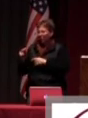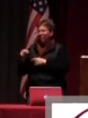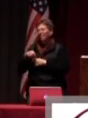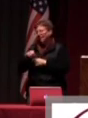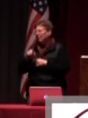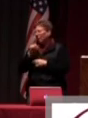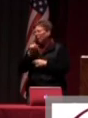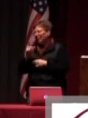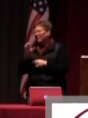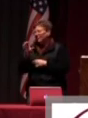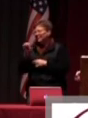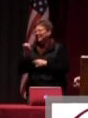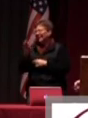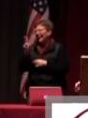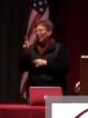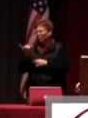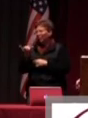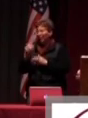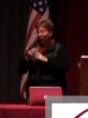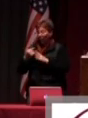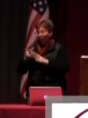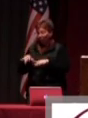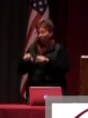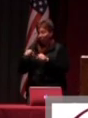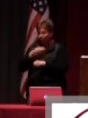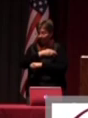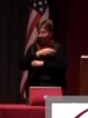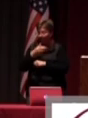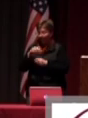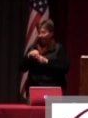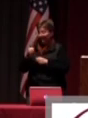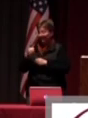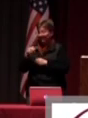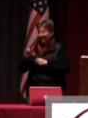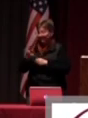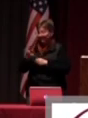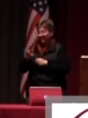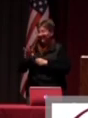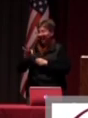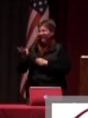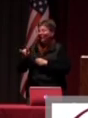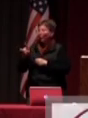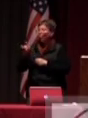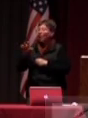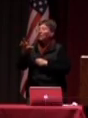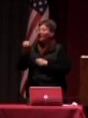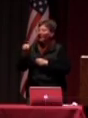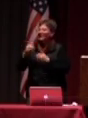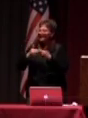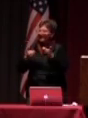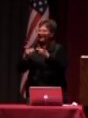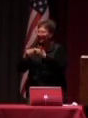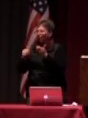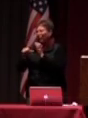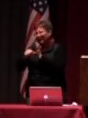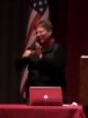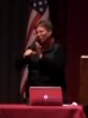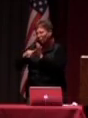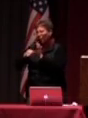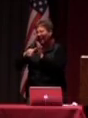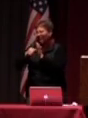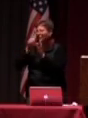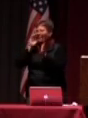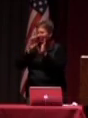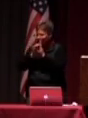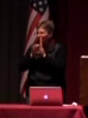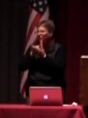celebrity. Even before he took power in 1799, there were over 150 separate engraved portraits of him that had been